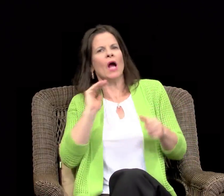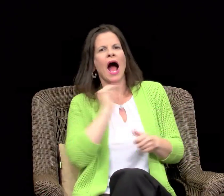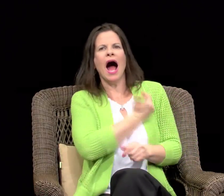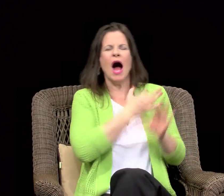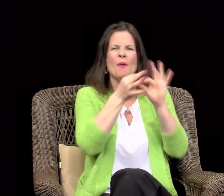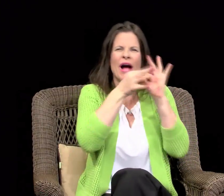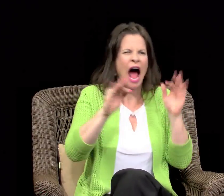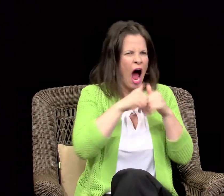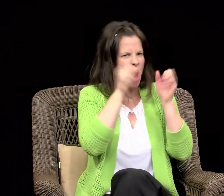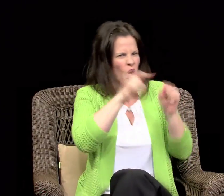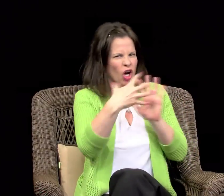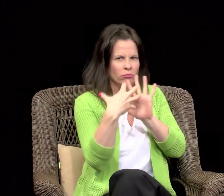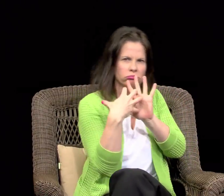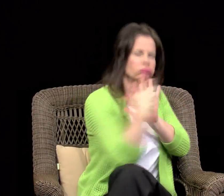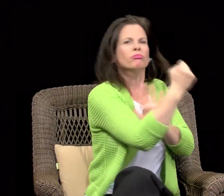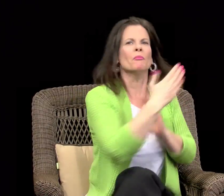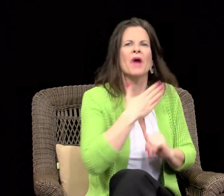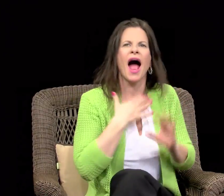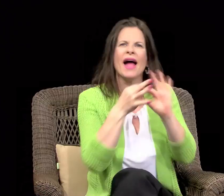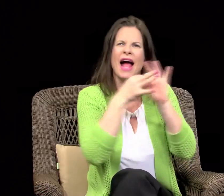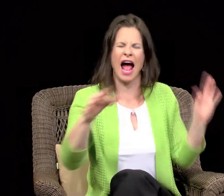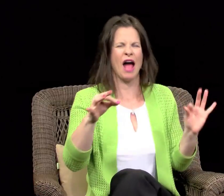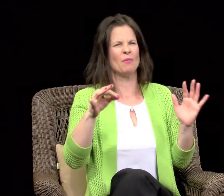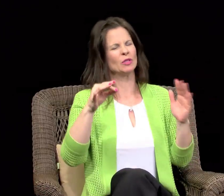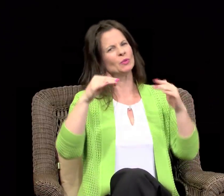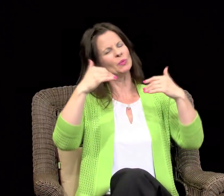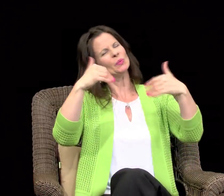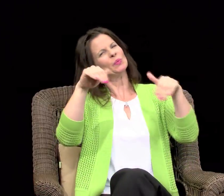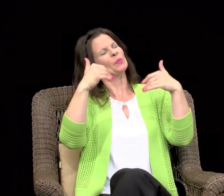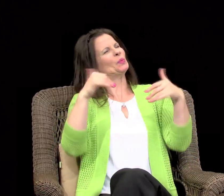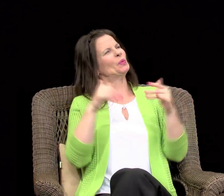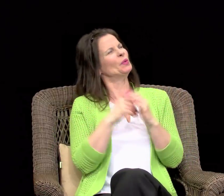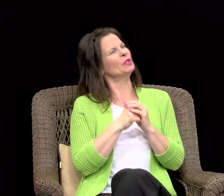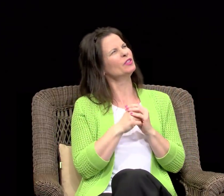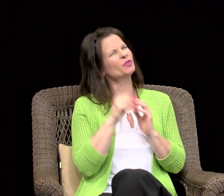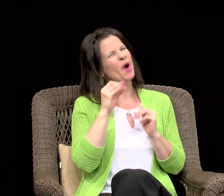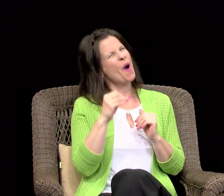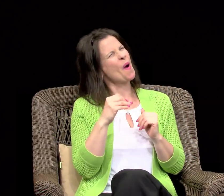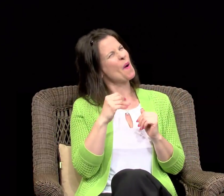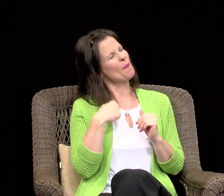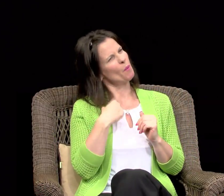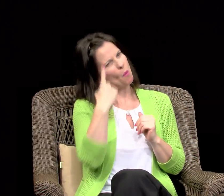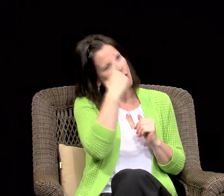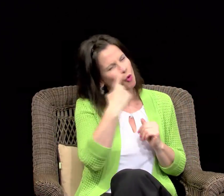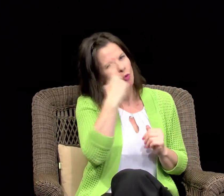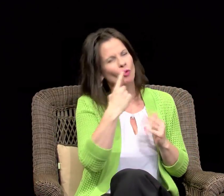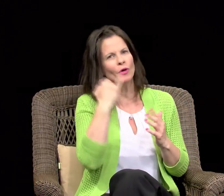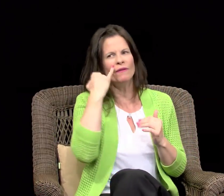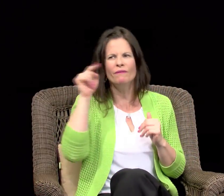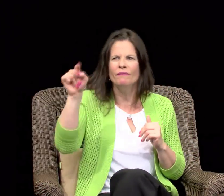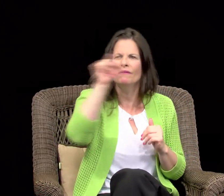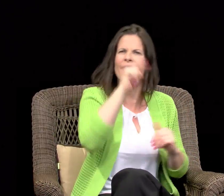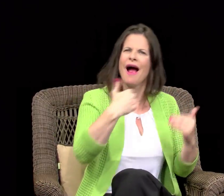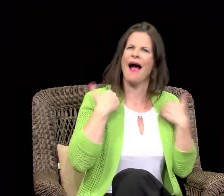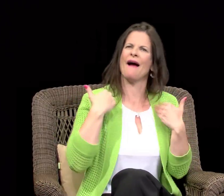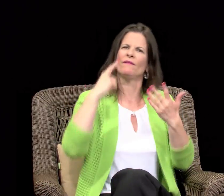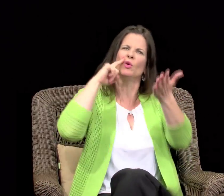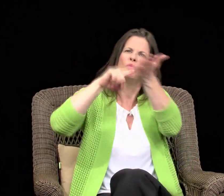signing. I couldn't believe how easy it was for somebody to control our language. And can